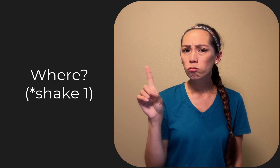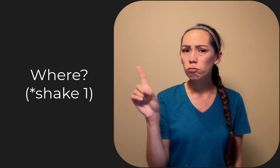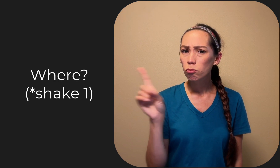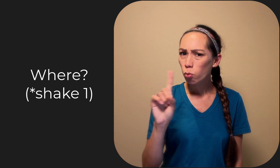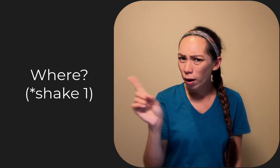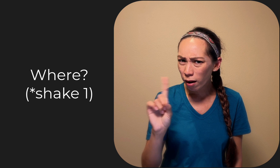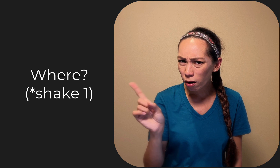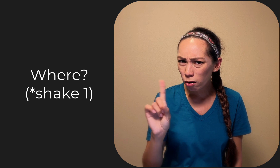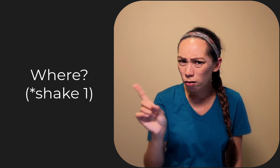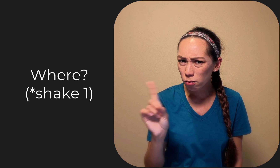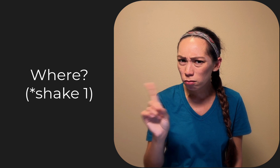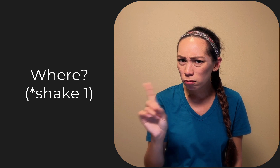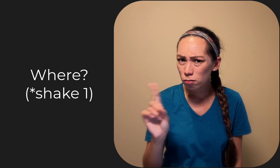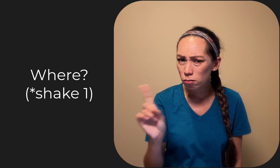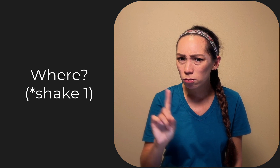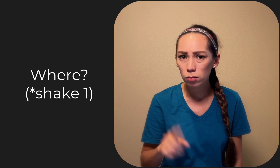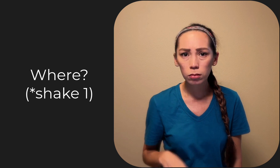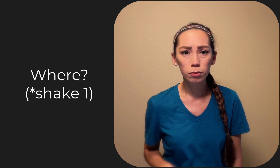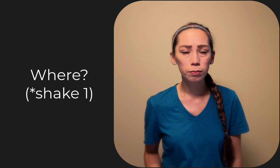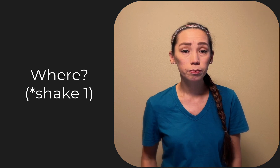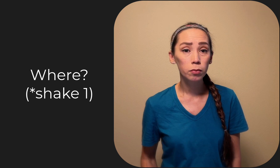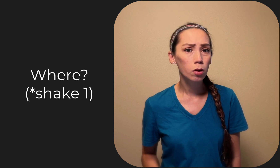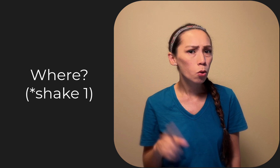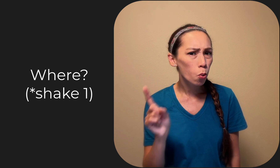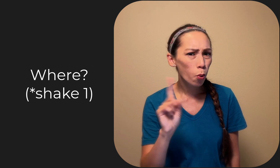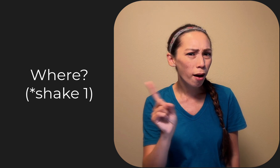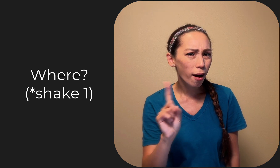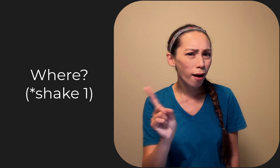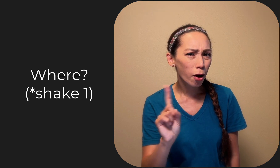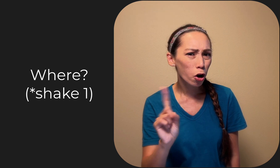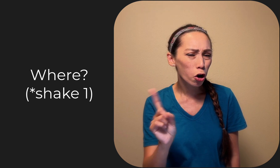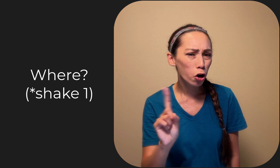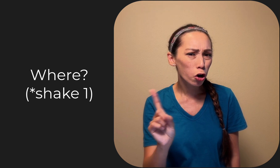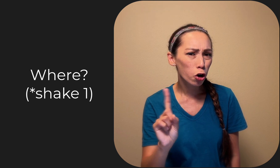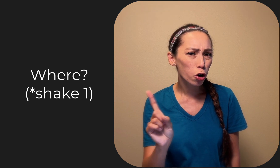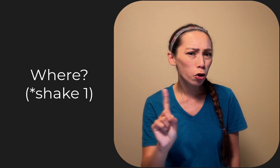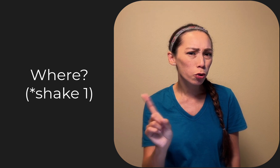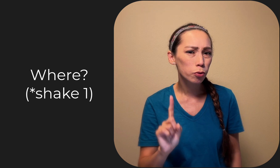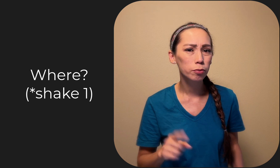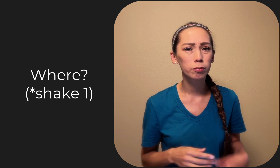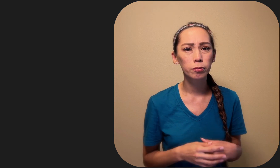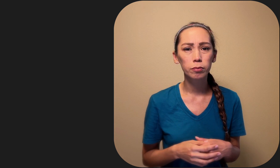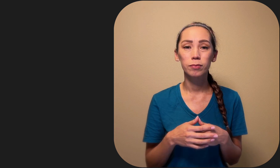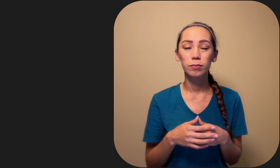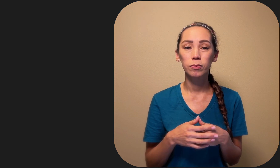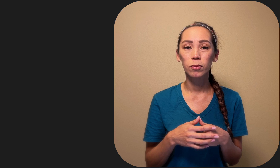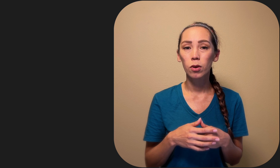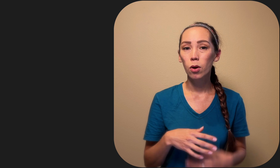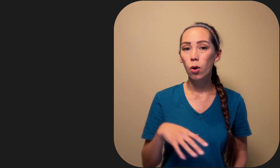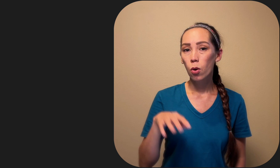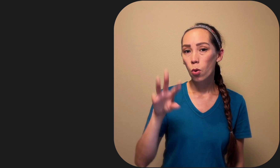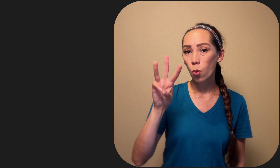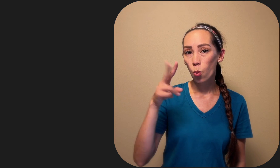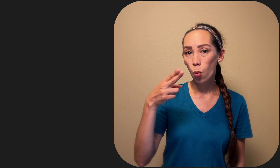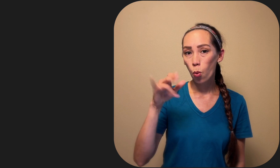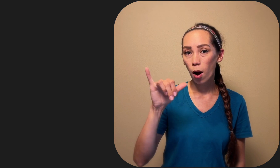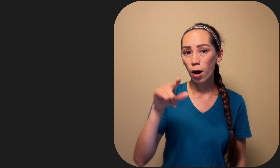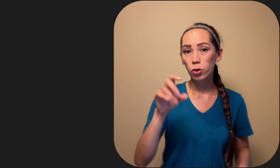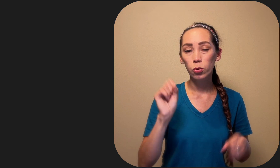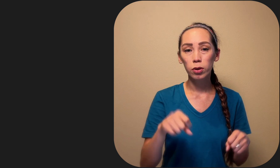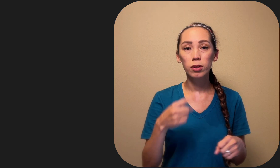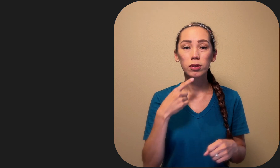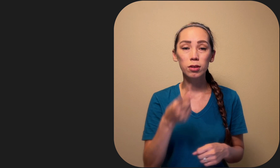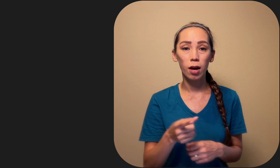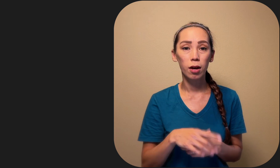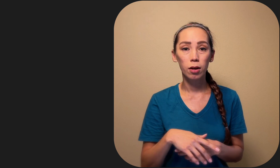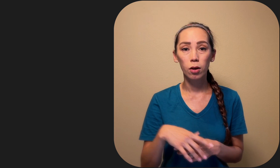Do where. Where. Just shake your hand just slightly. So for why, you can